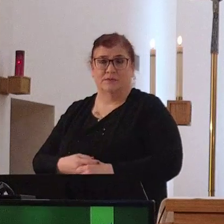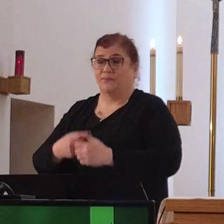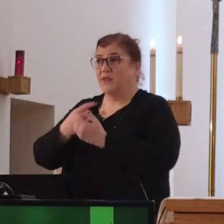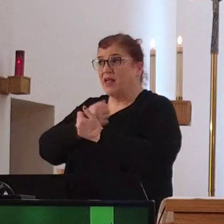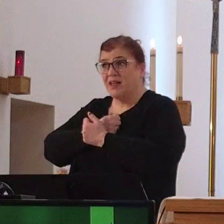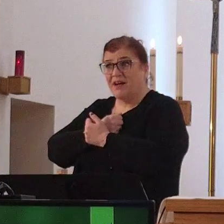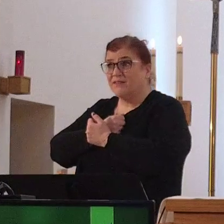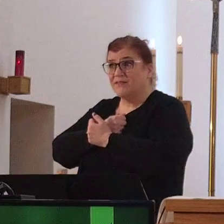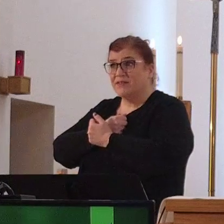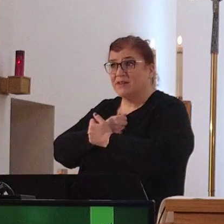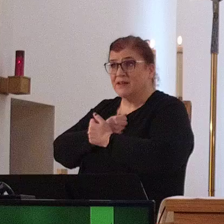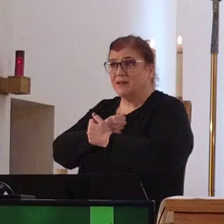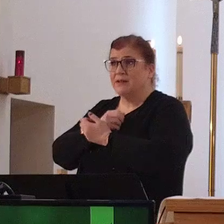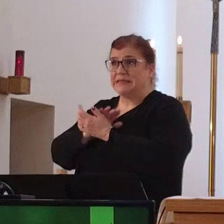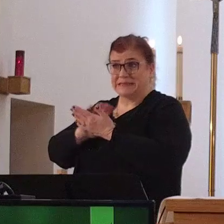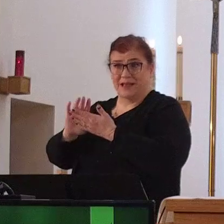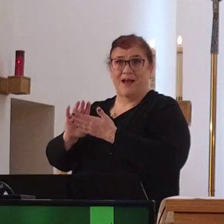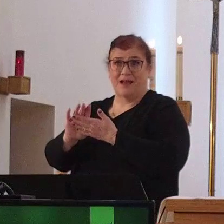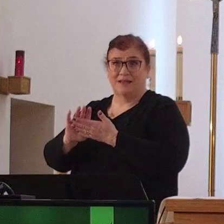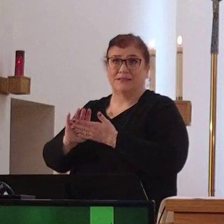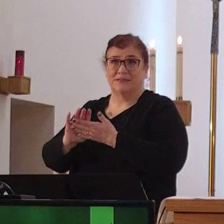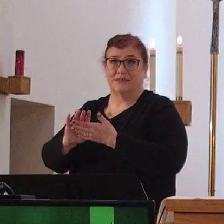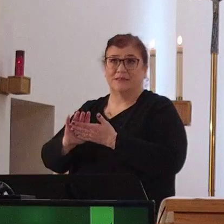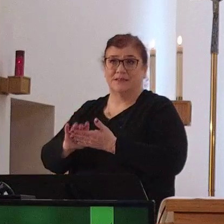Love is kind.